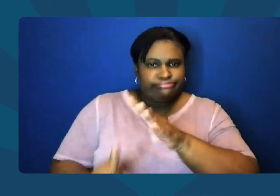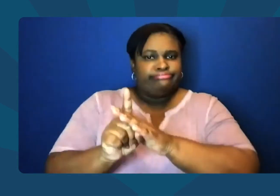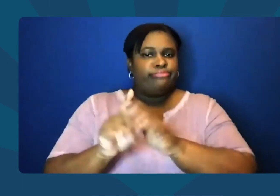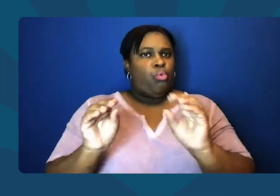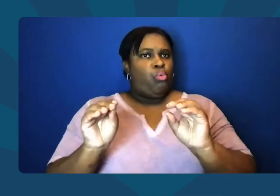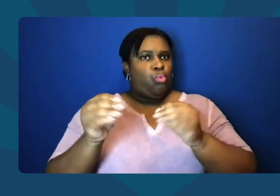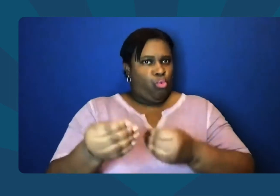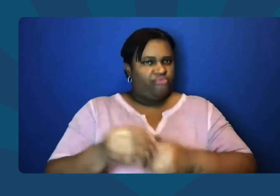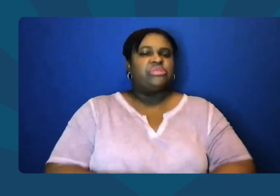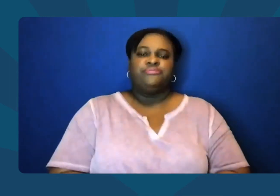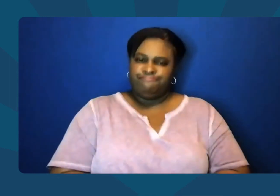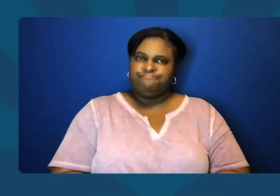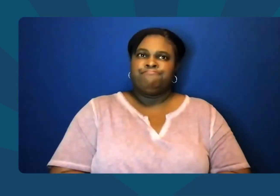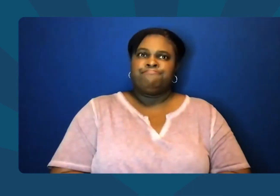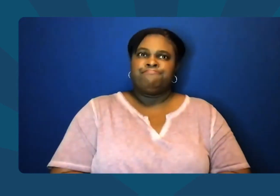office.